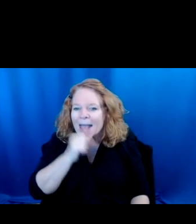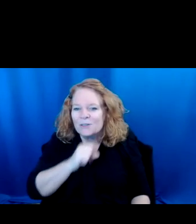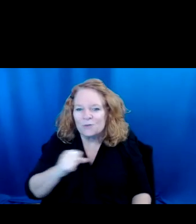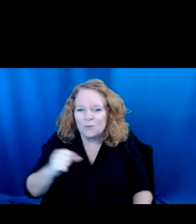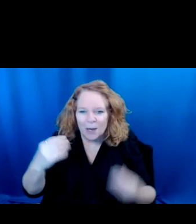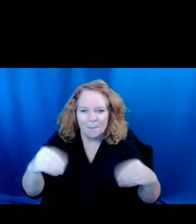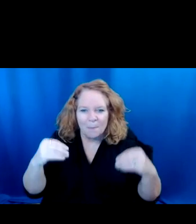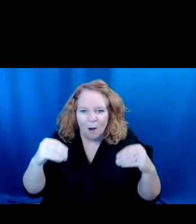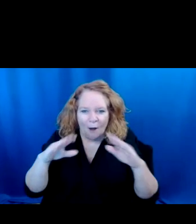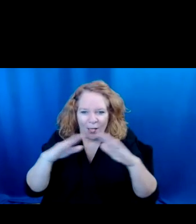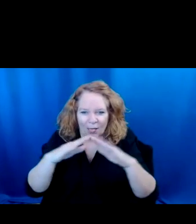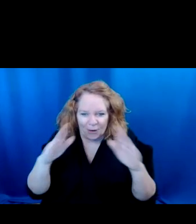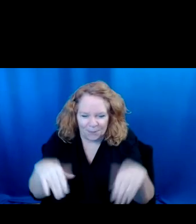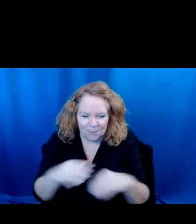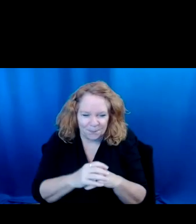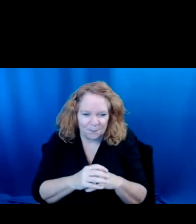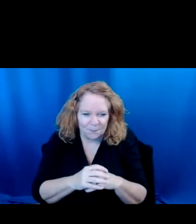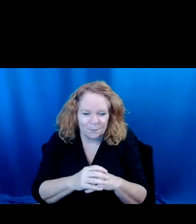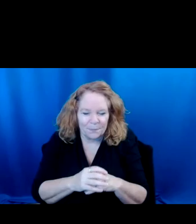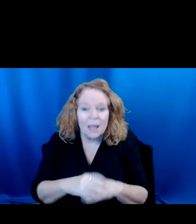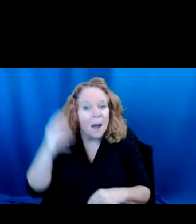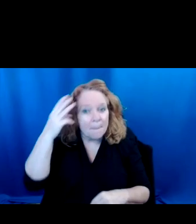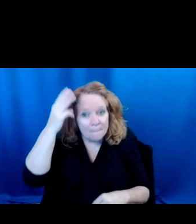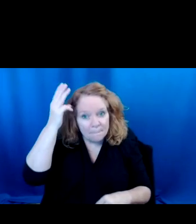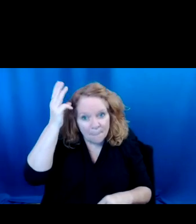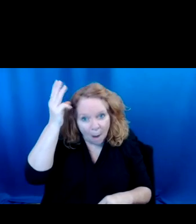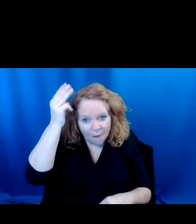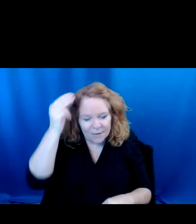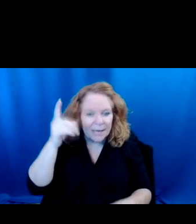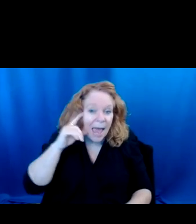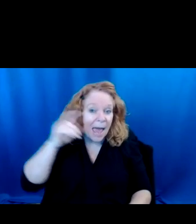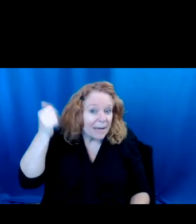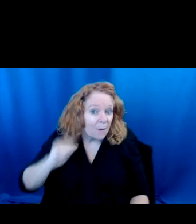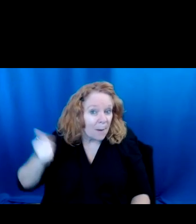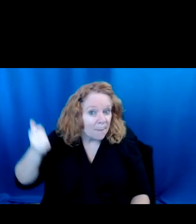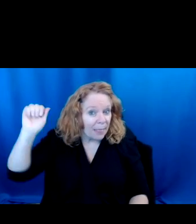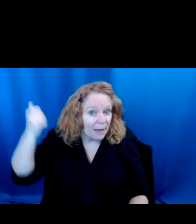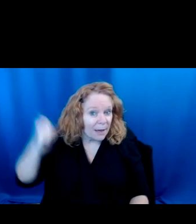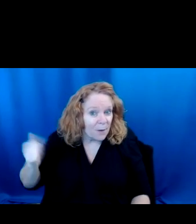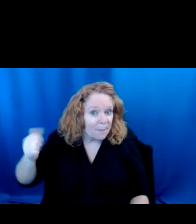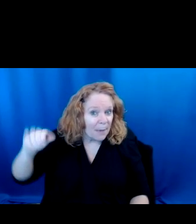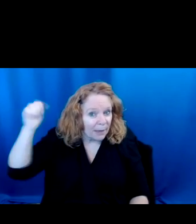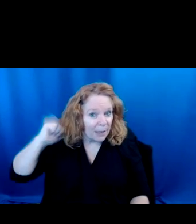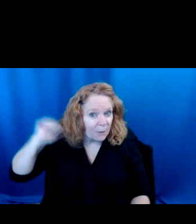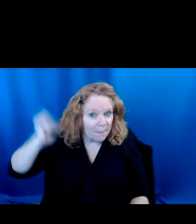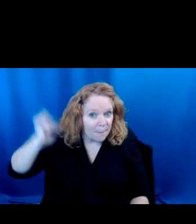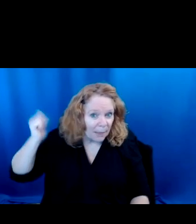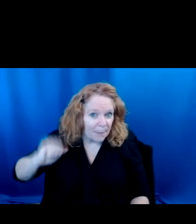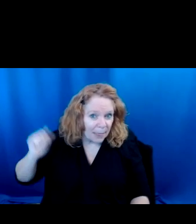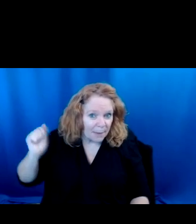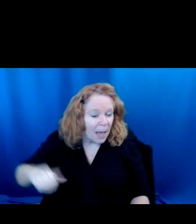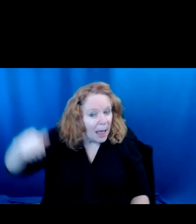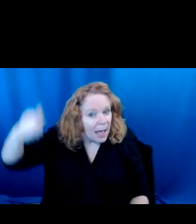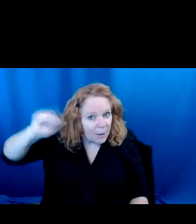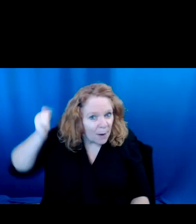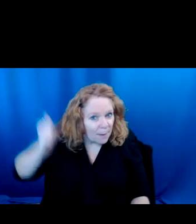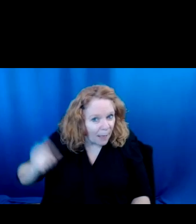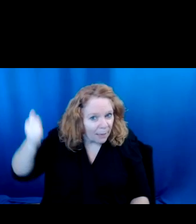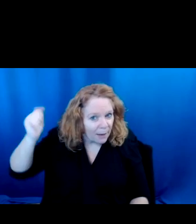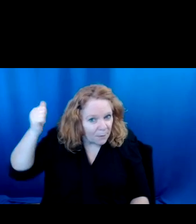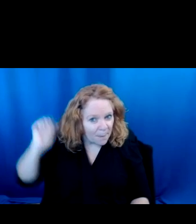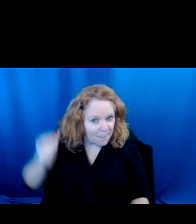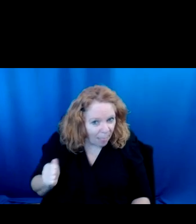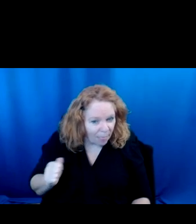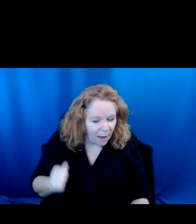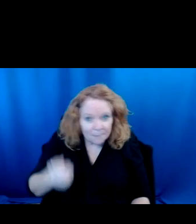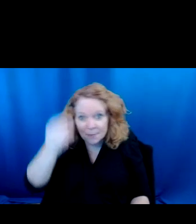Marvin and Arabella, Arabella, Arabella, Bella, Bella, Arabella, Arabella, Arabella, Bella, Bella.